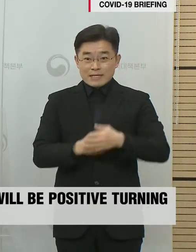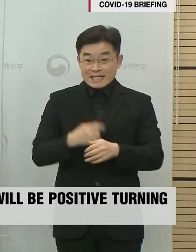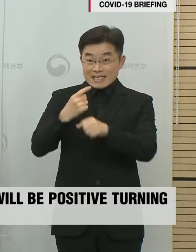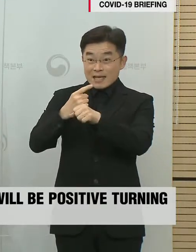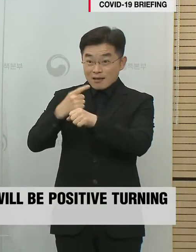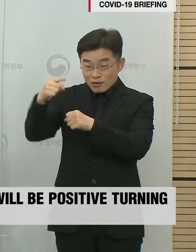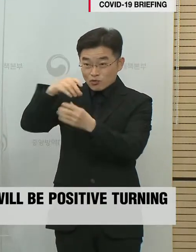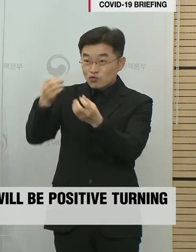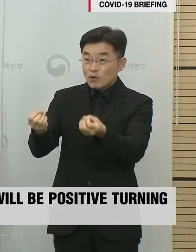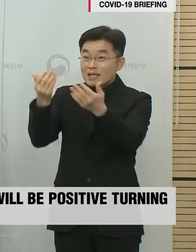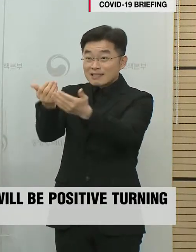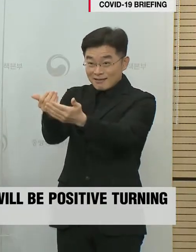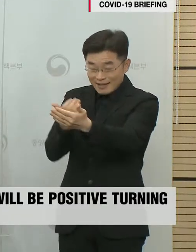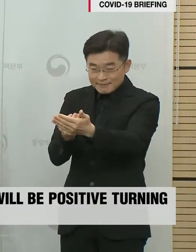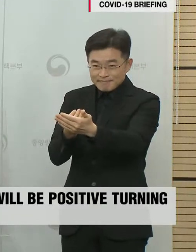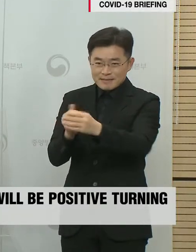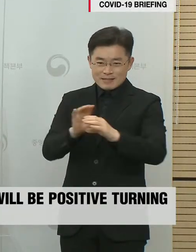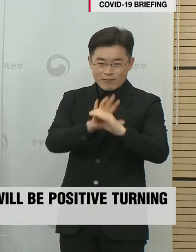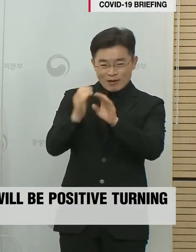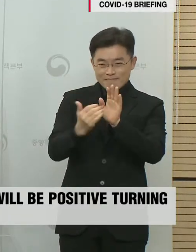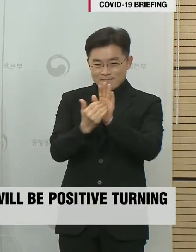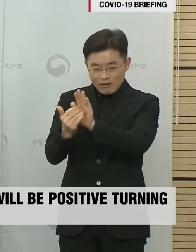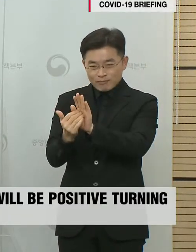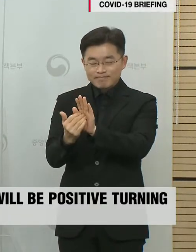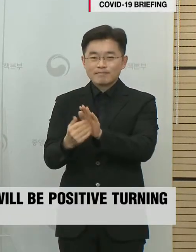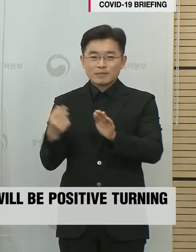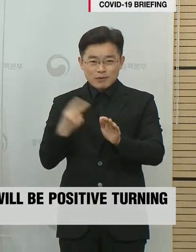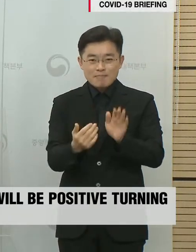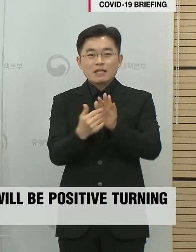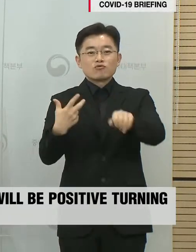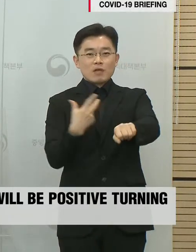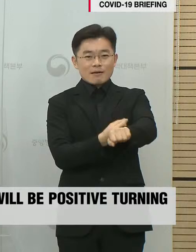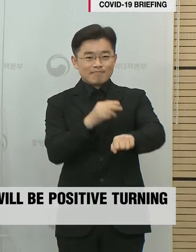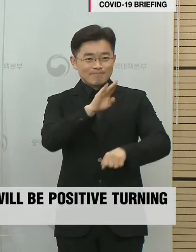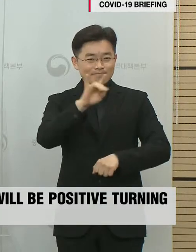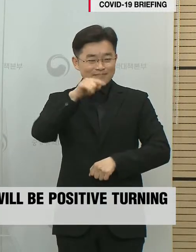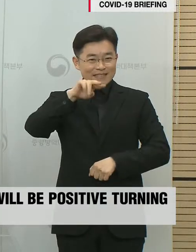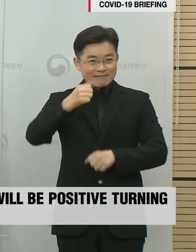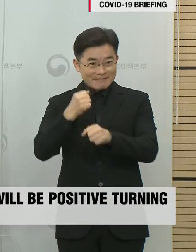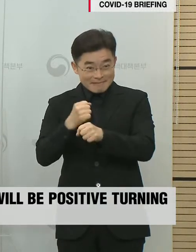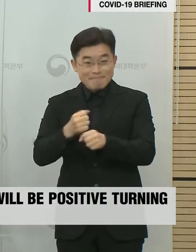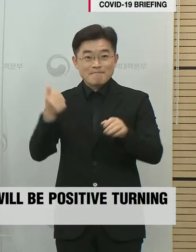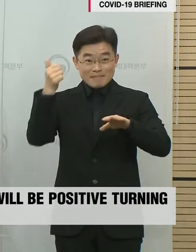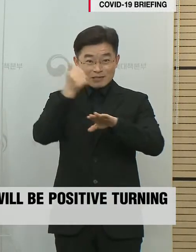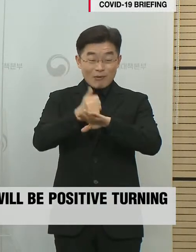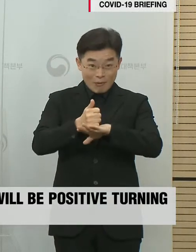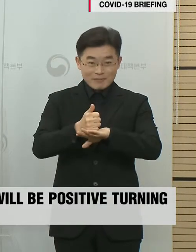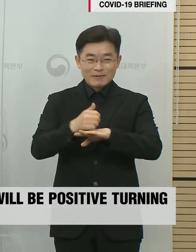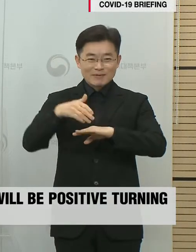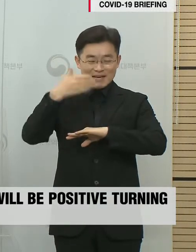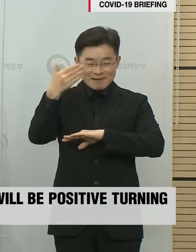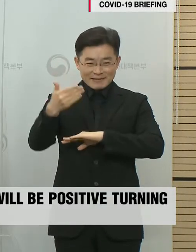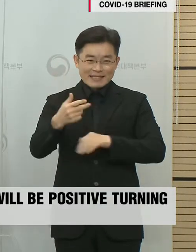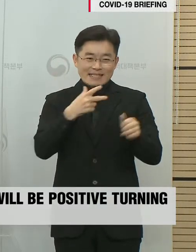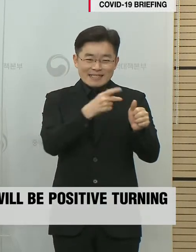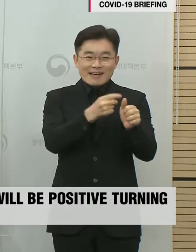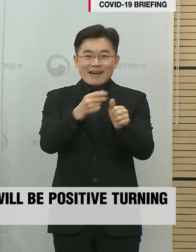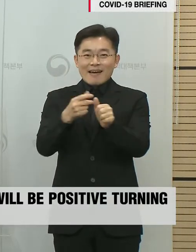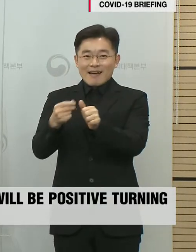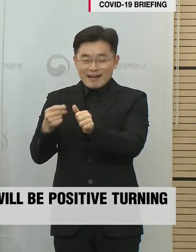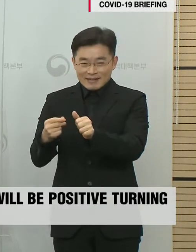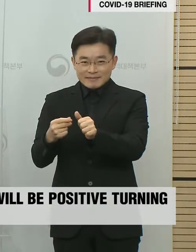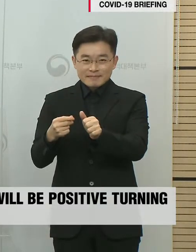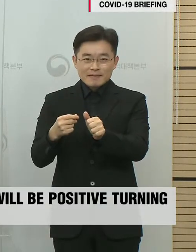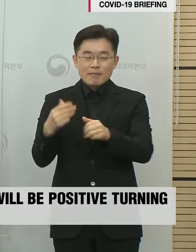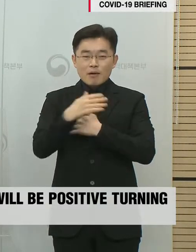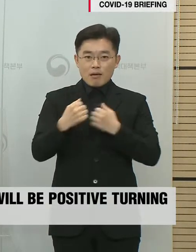we sincerely hope that we will have a COVID-19 vaccine which is safe and effective before the Chuseok